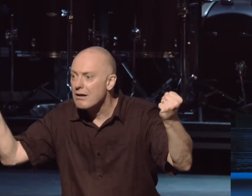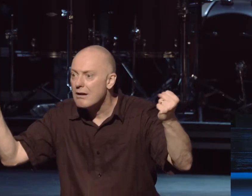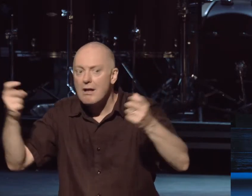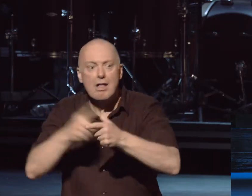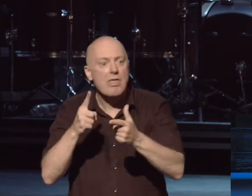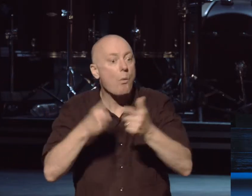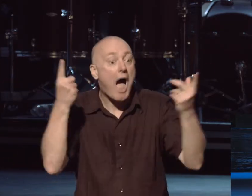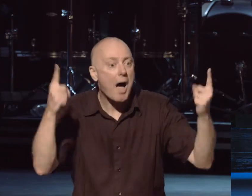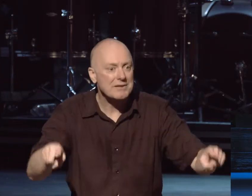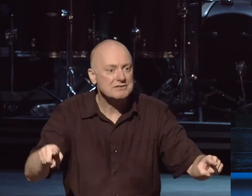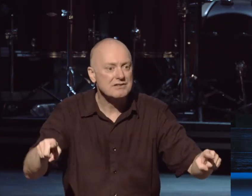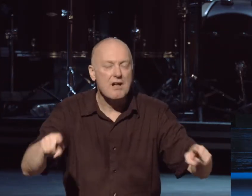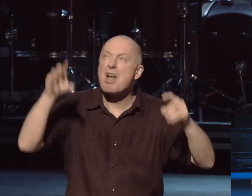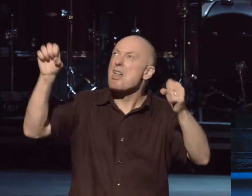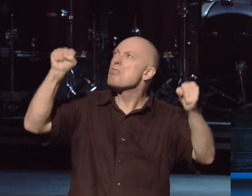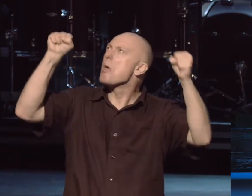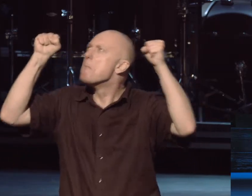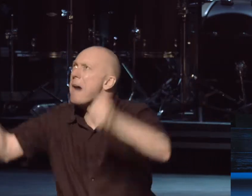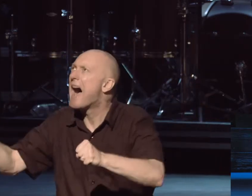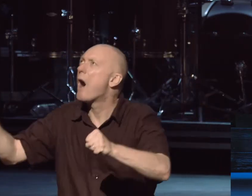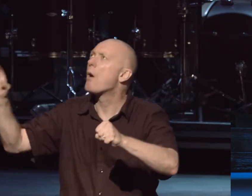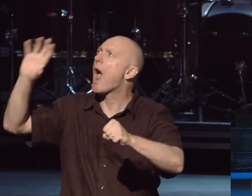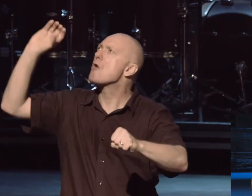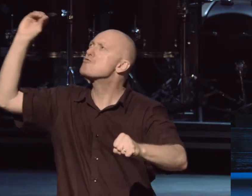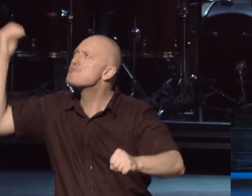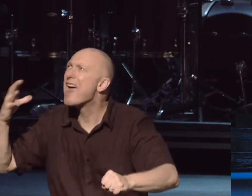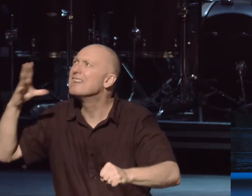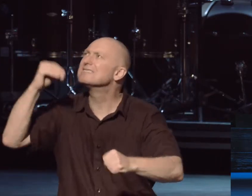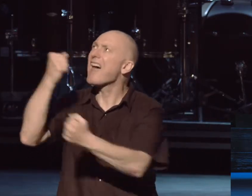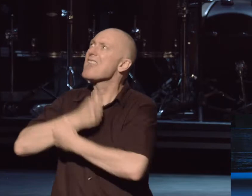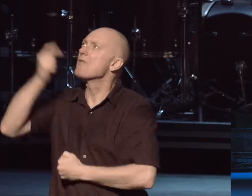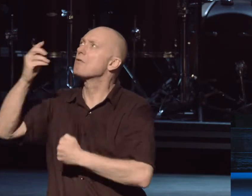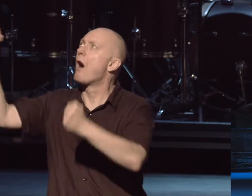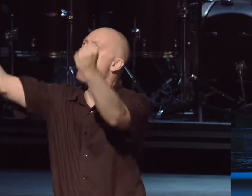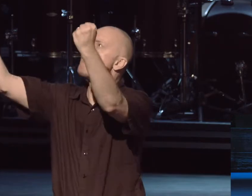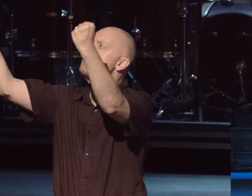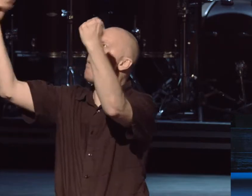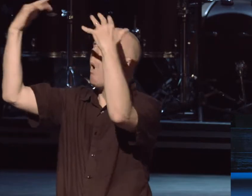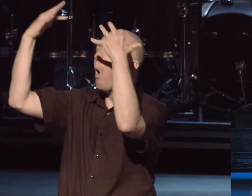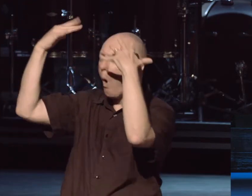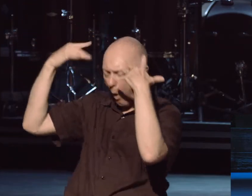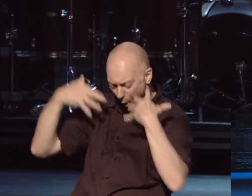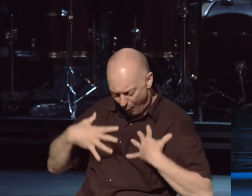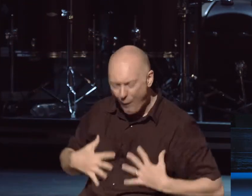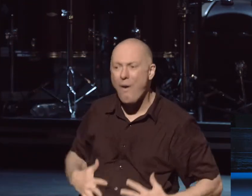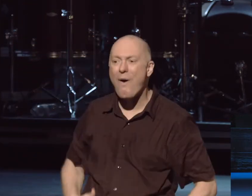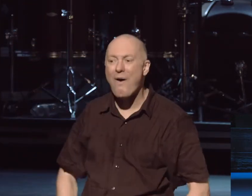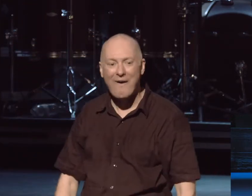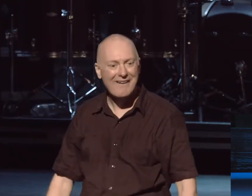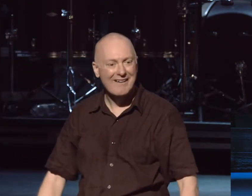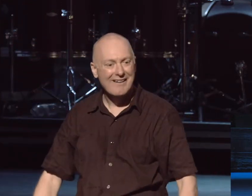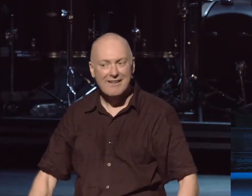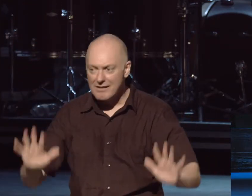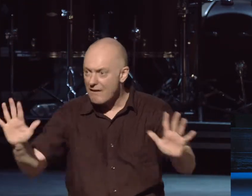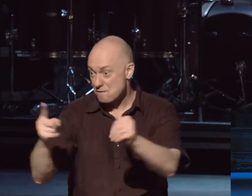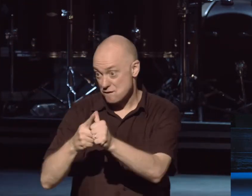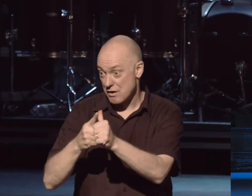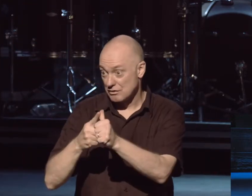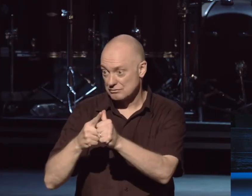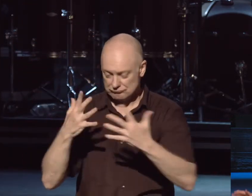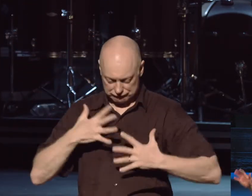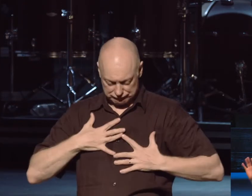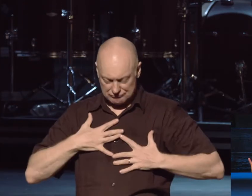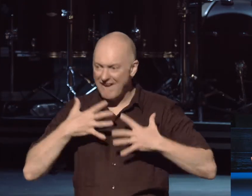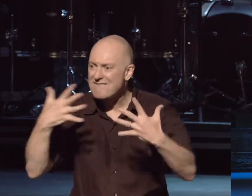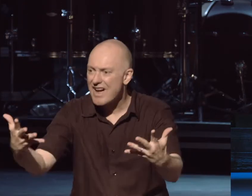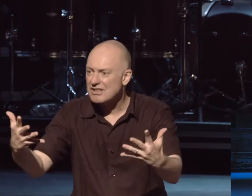what rushes upon us is the power and the grace and the love of God to flow freely through our lives once again. It's the heart of